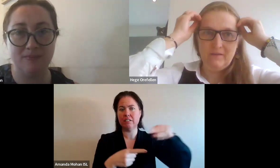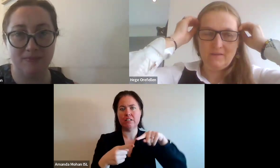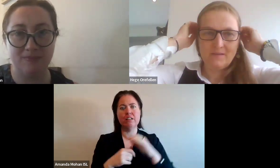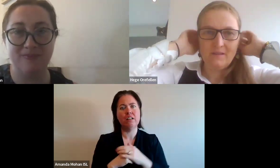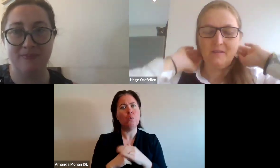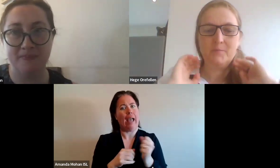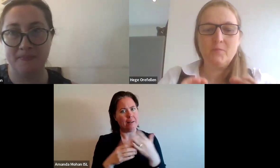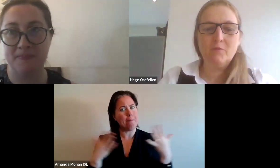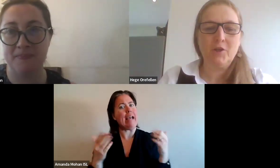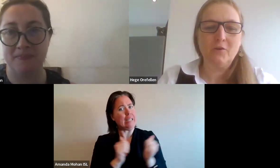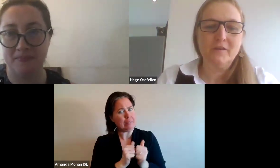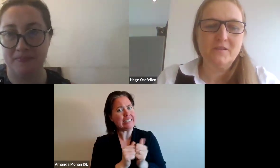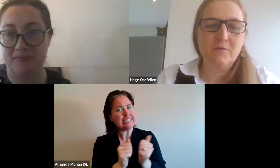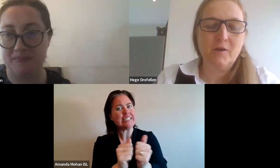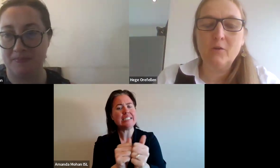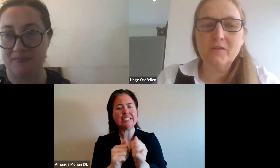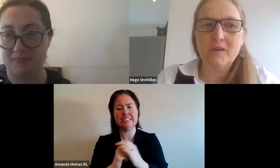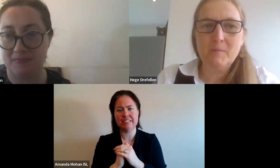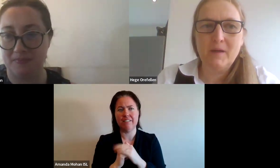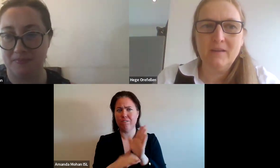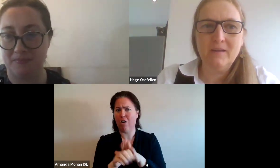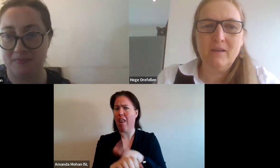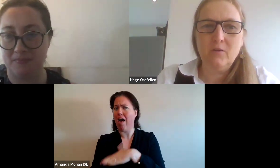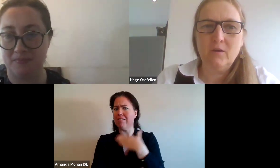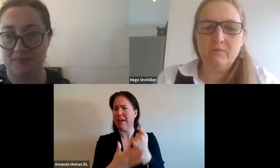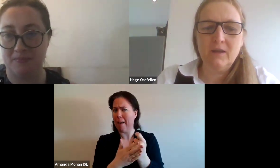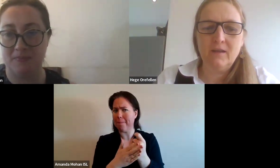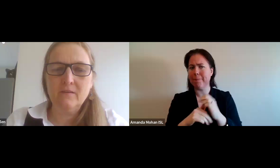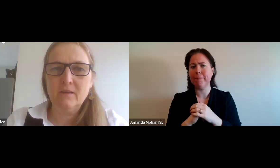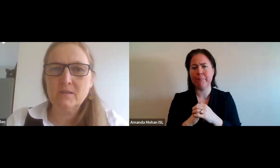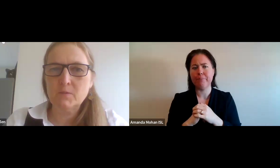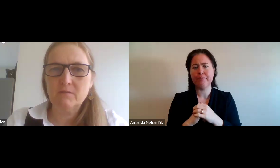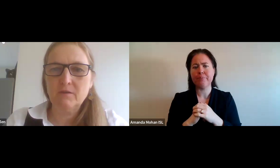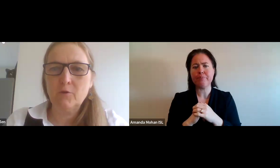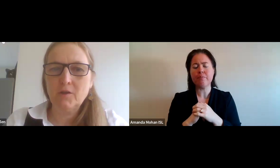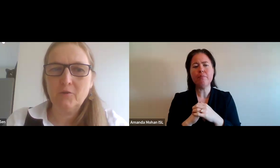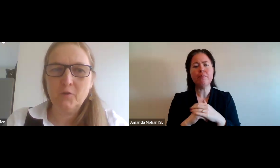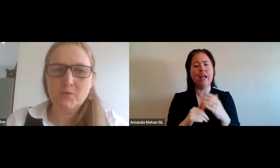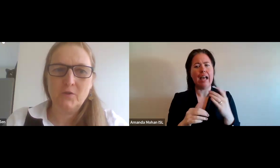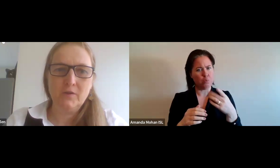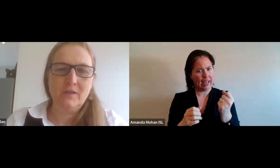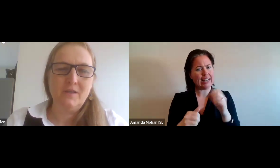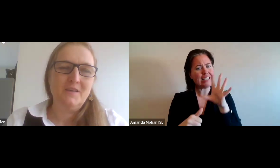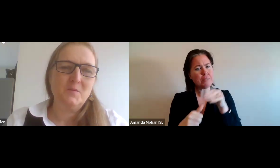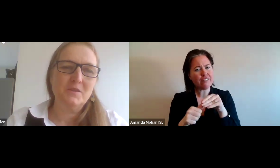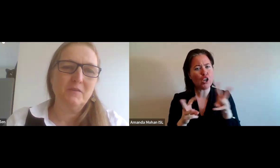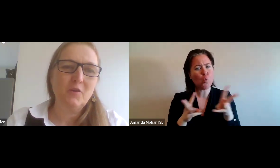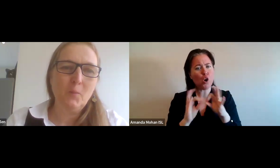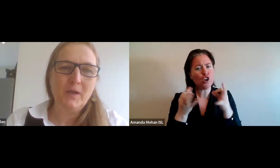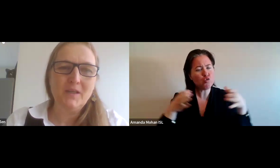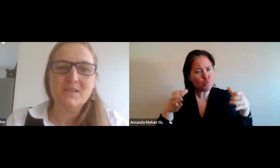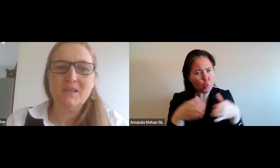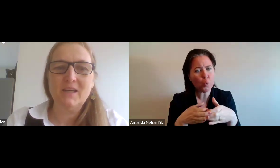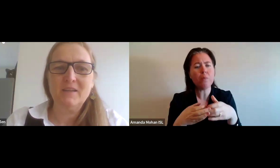many meetings working on this for a long time. And we had specific working groups on